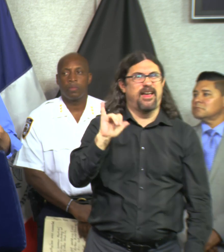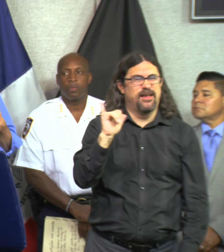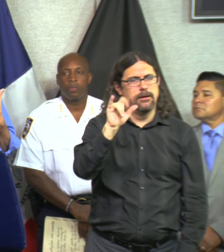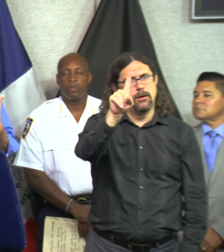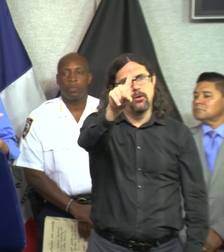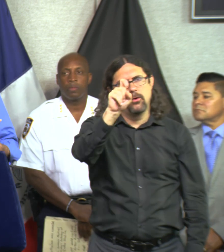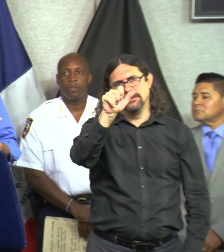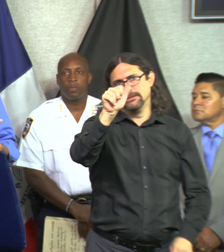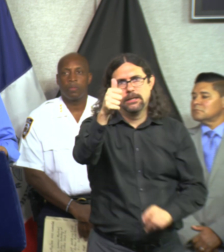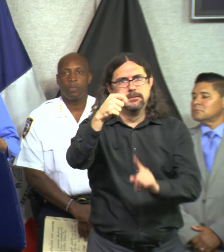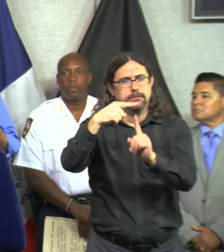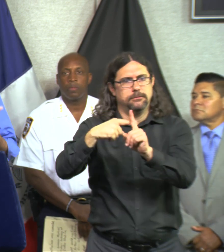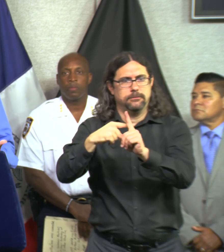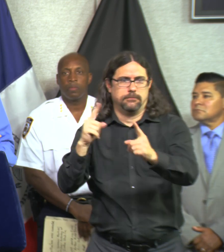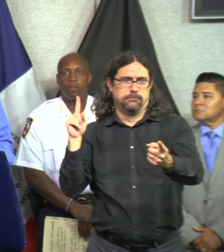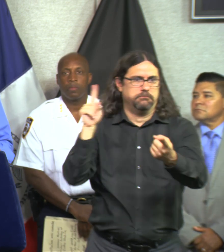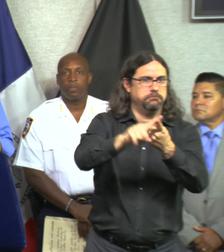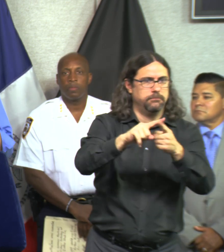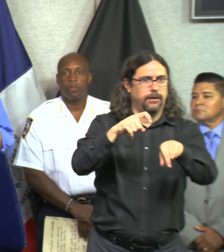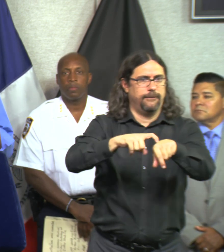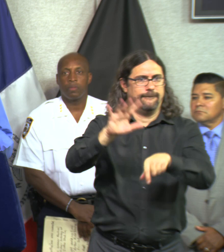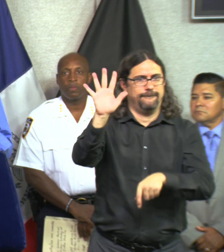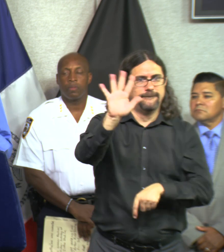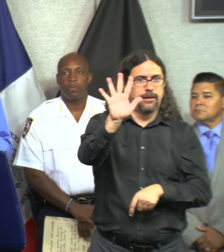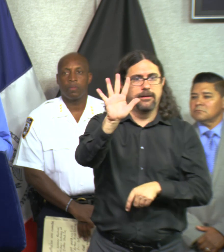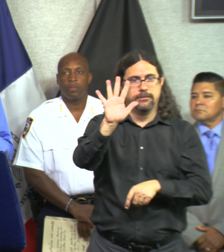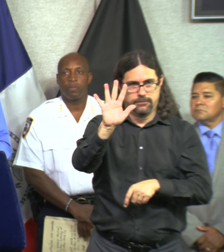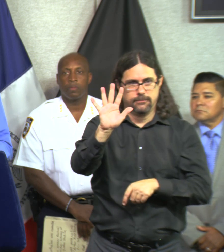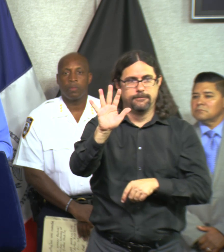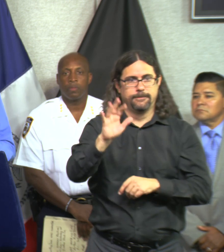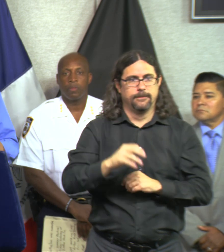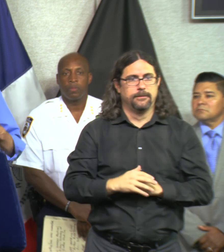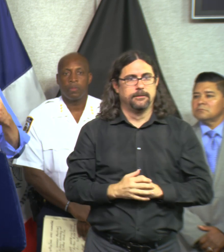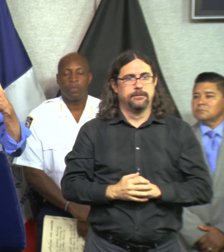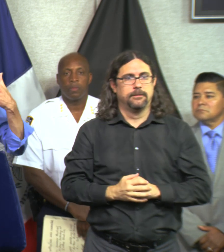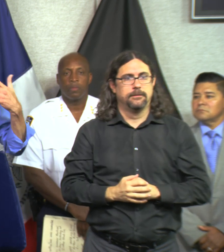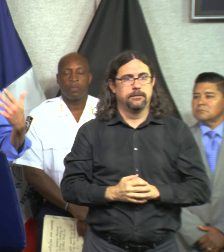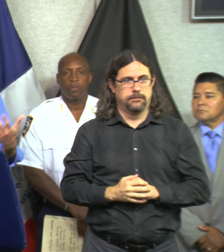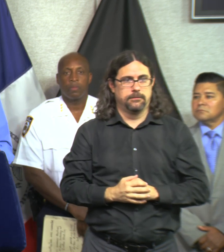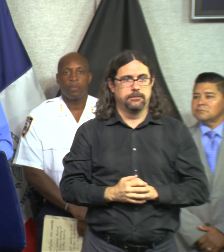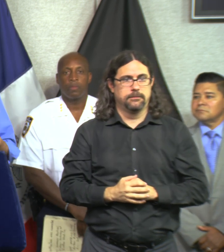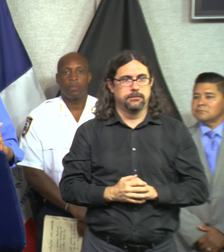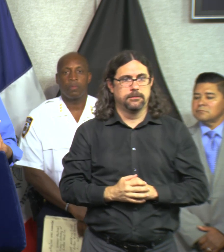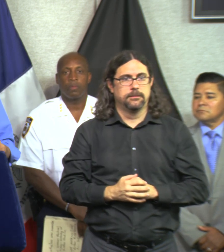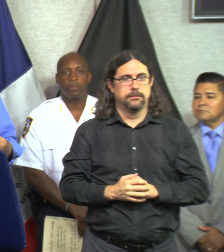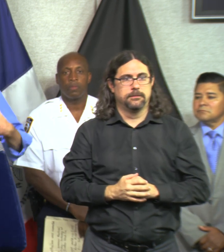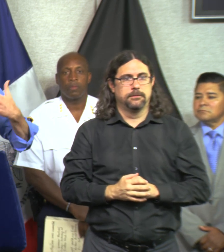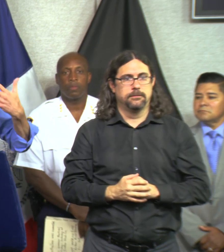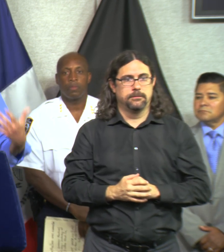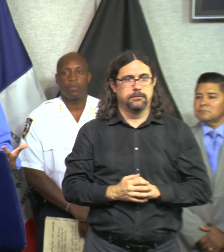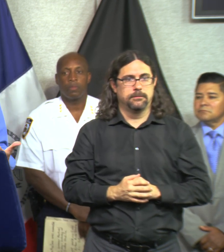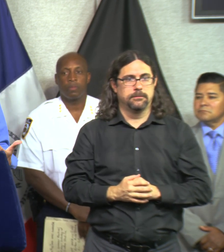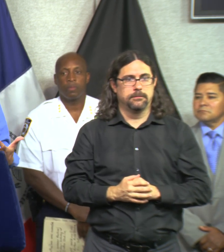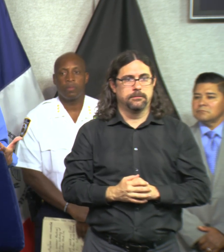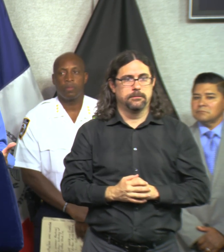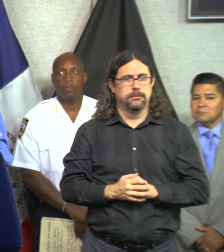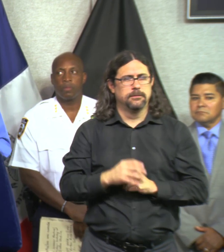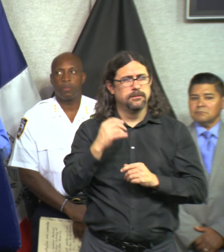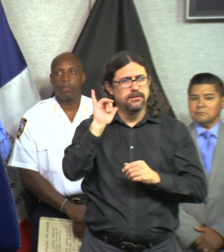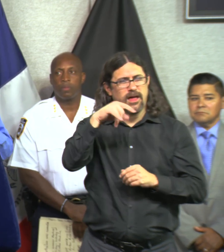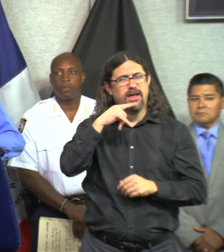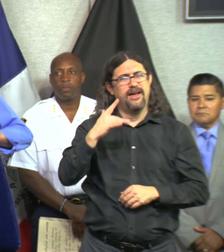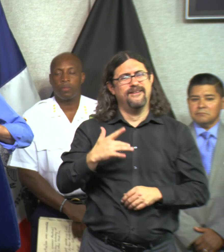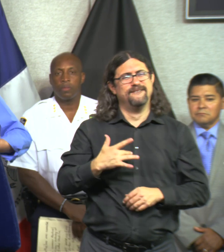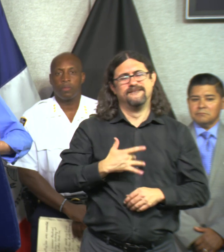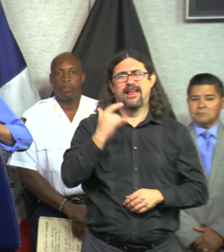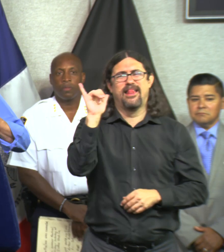the way it actually feels. It's not just the temperature outside, but when you add in the humidity, the full effect,